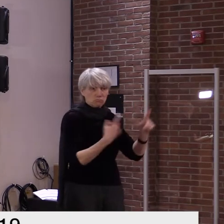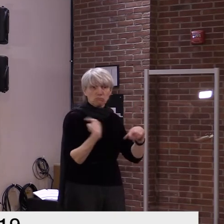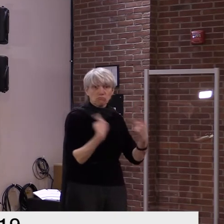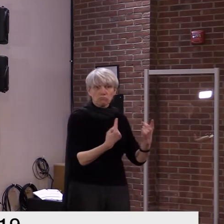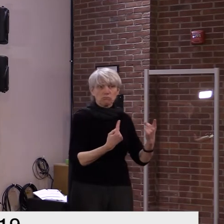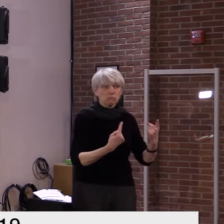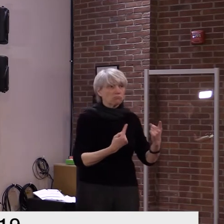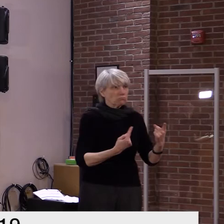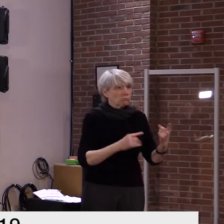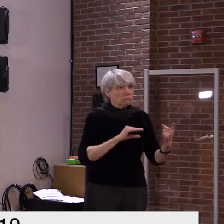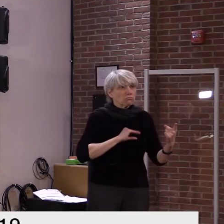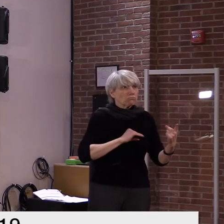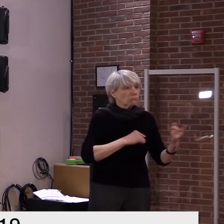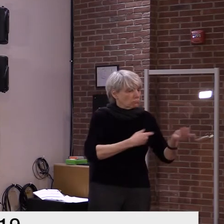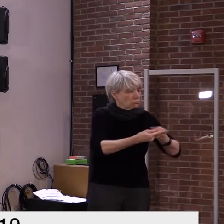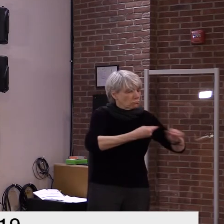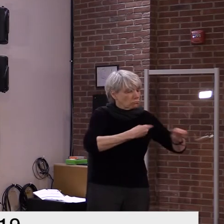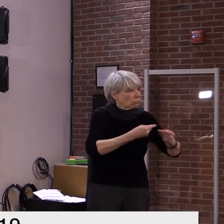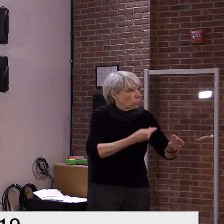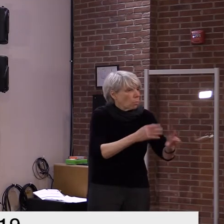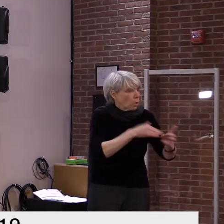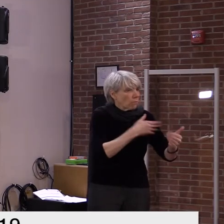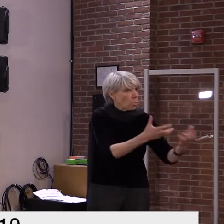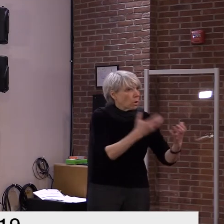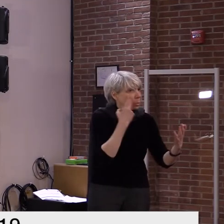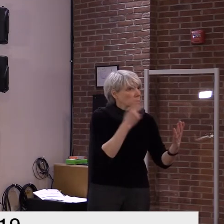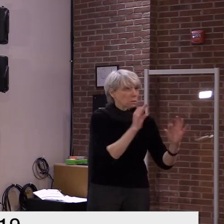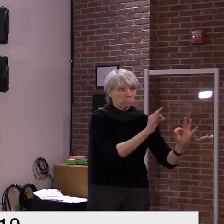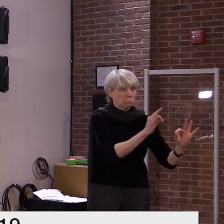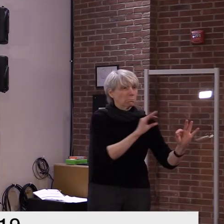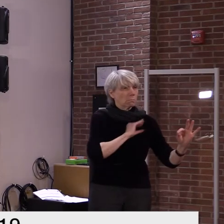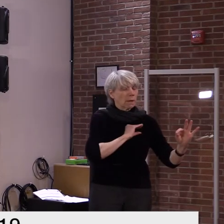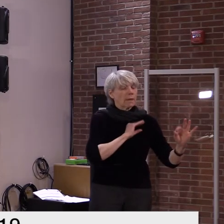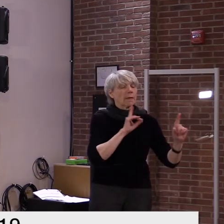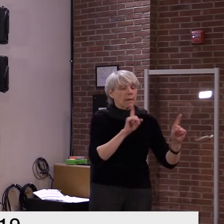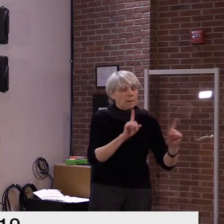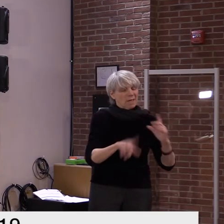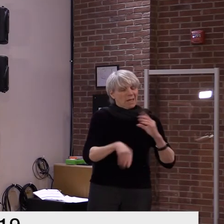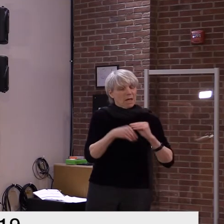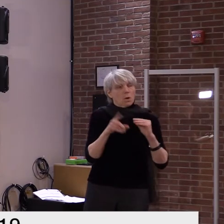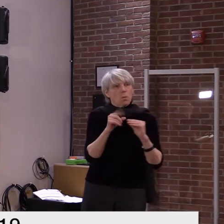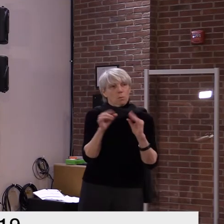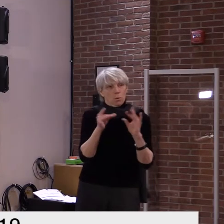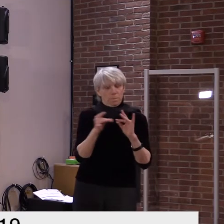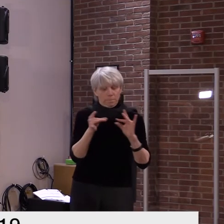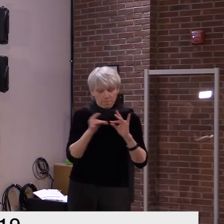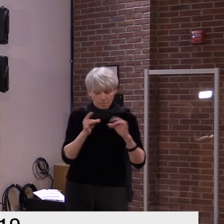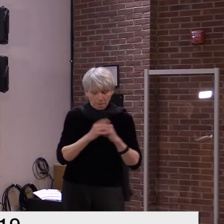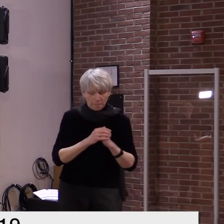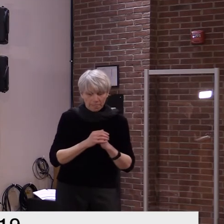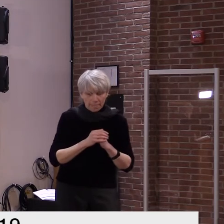satisfied with the transparency aspect of it. I do want to say one other thing.